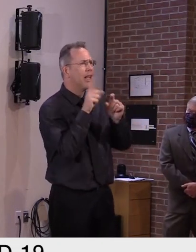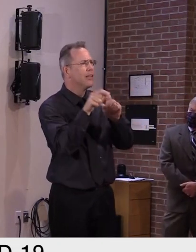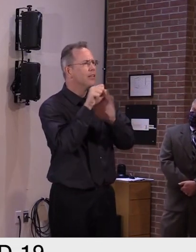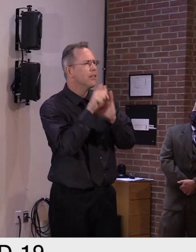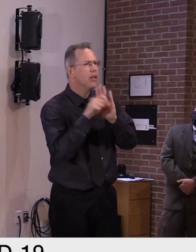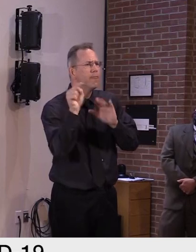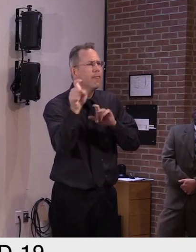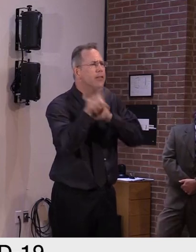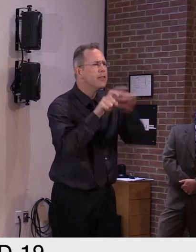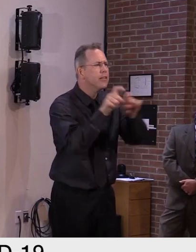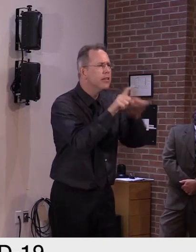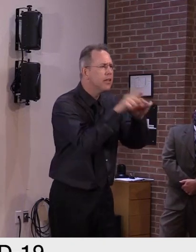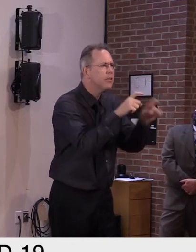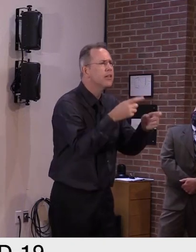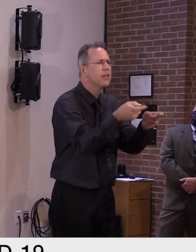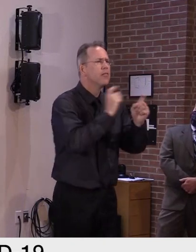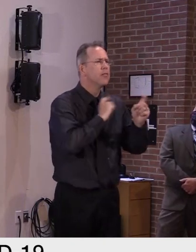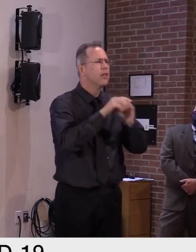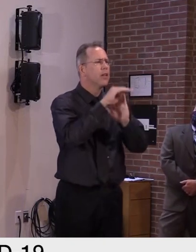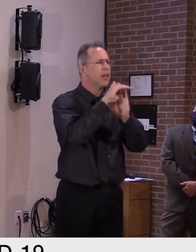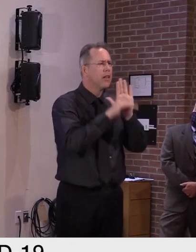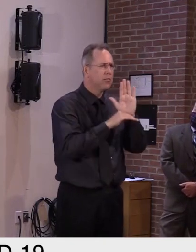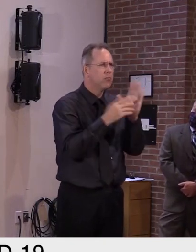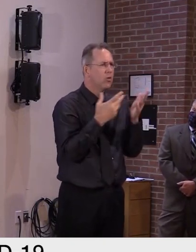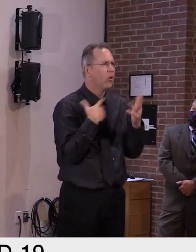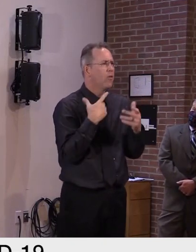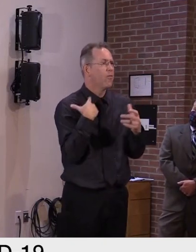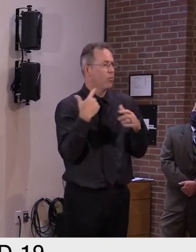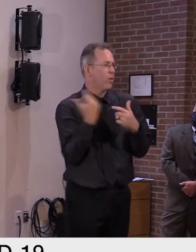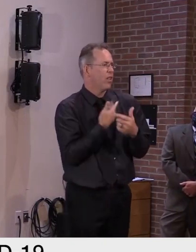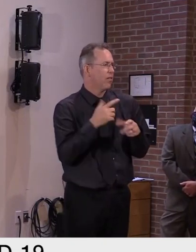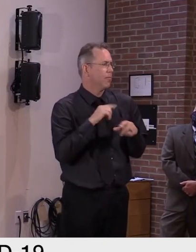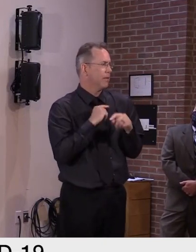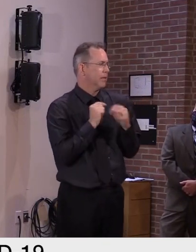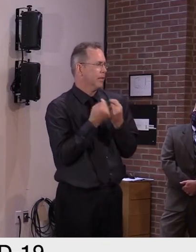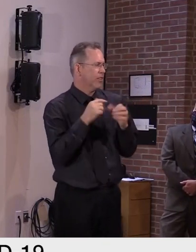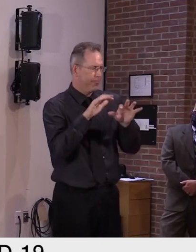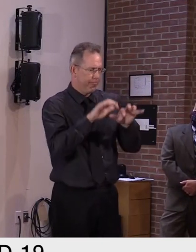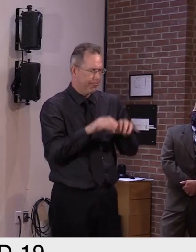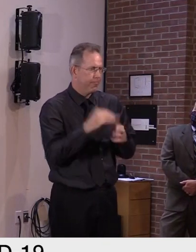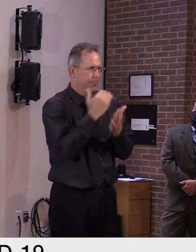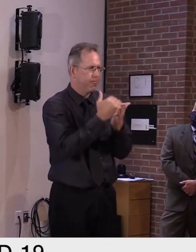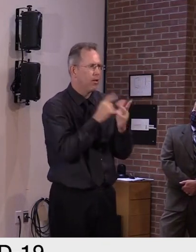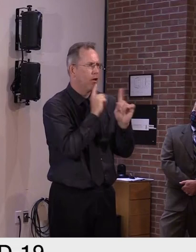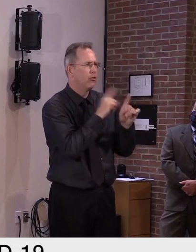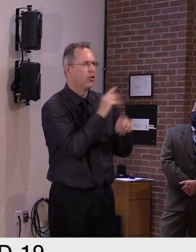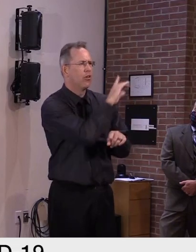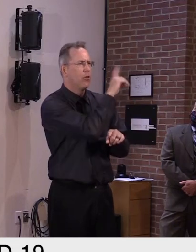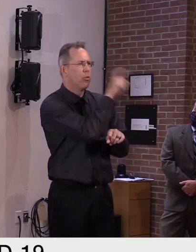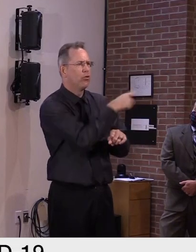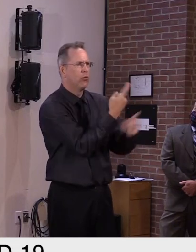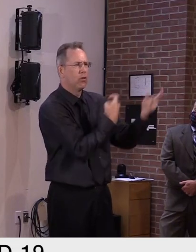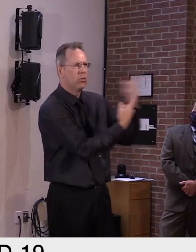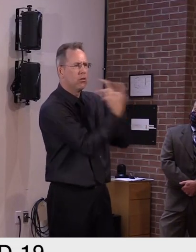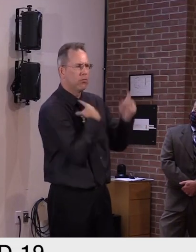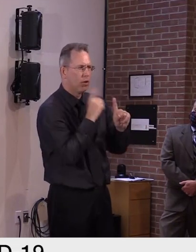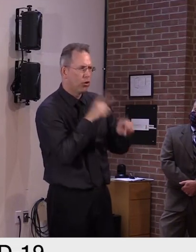week. And within the next week, we will have our specific